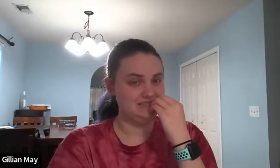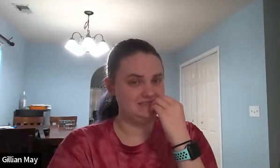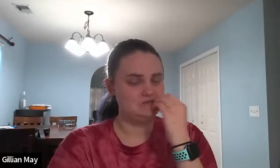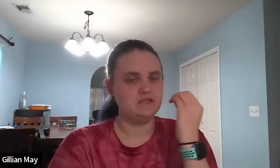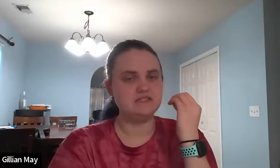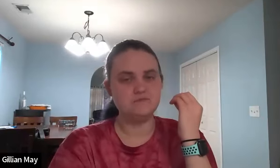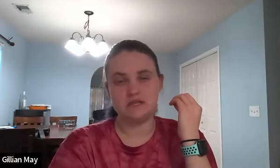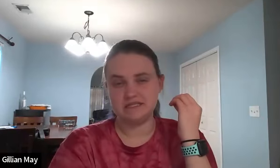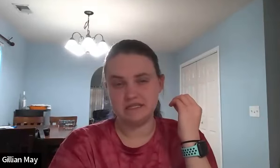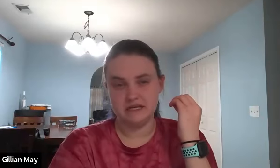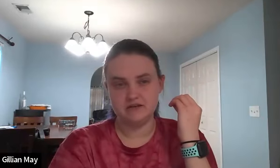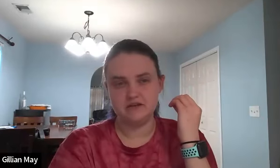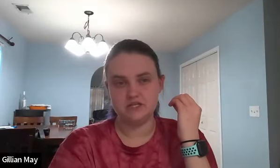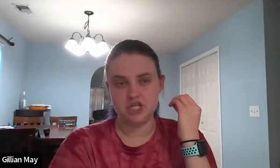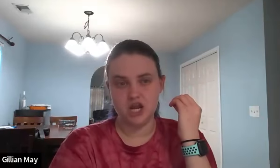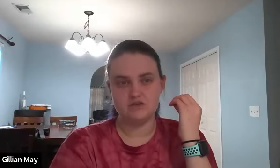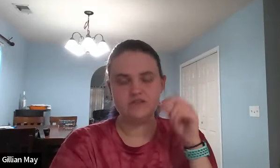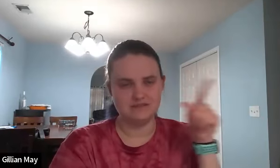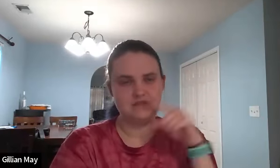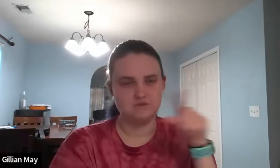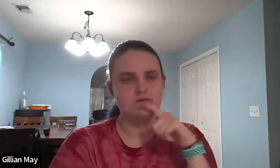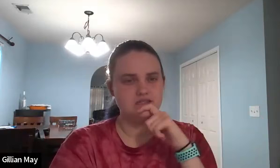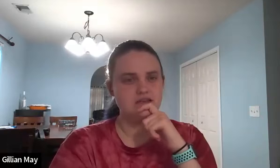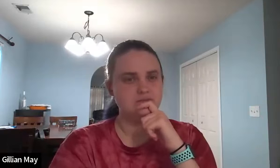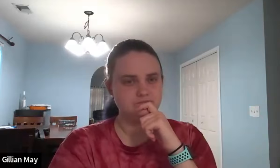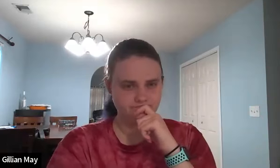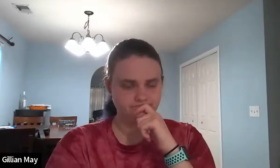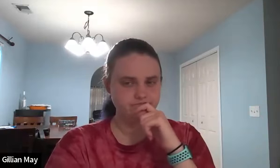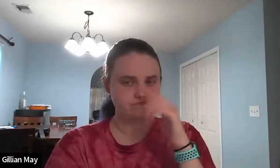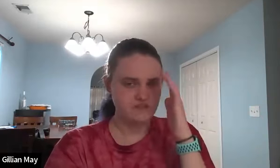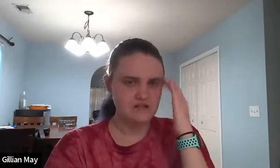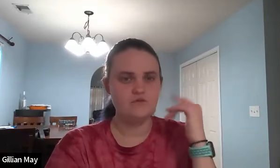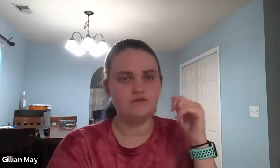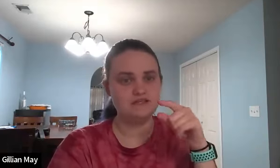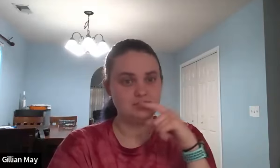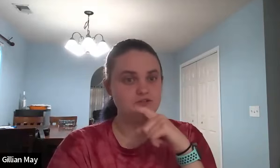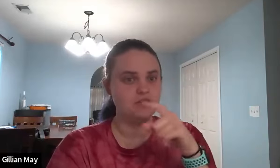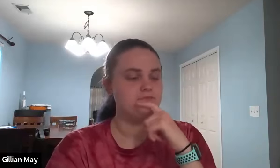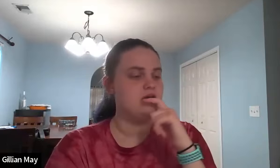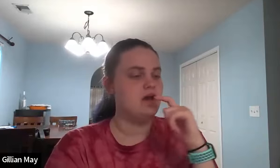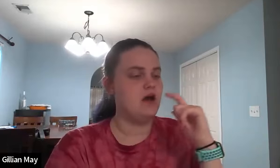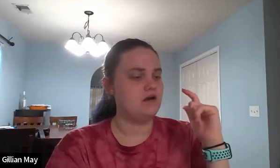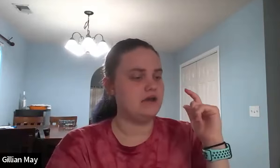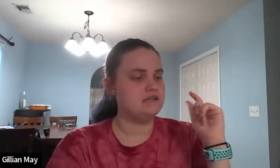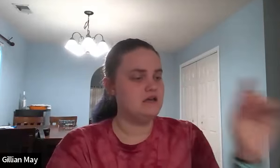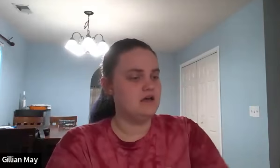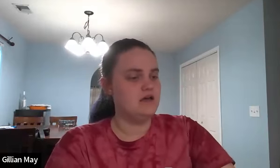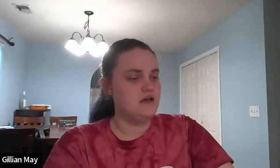eat. That's the same for like sitting and chair. That's why I was saying it. They're very similar. So, all right.